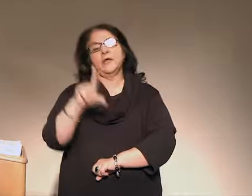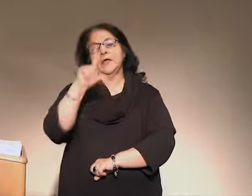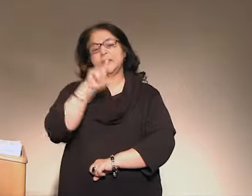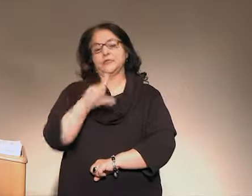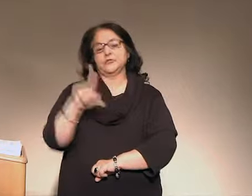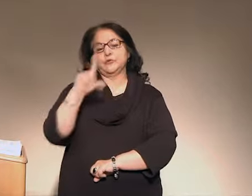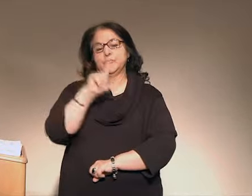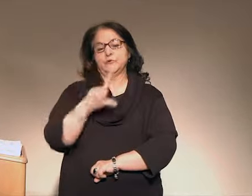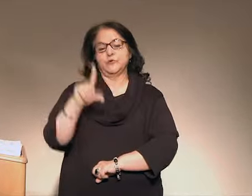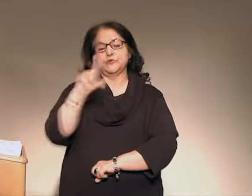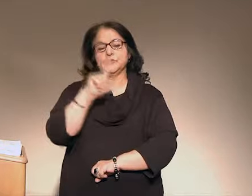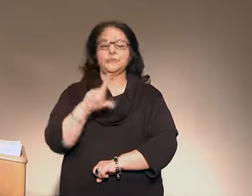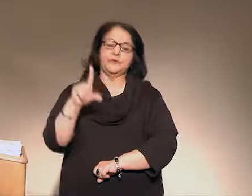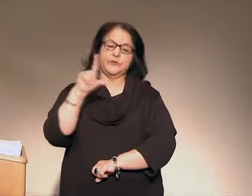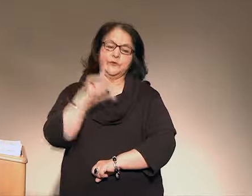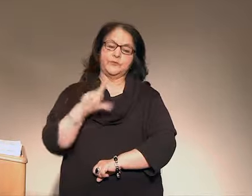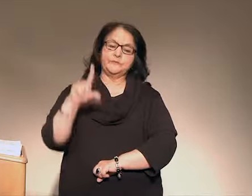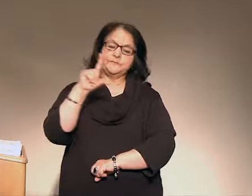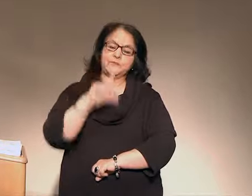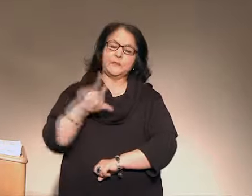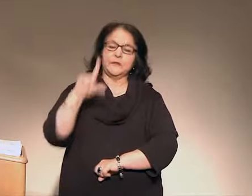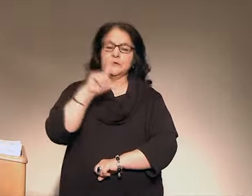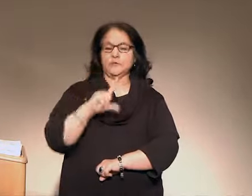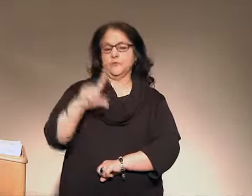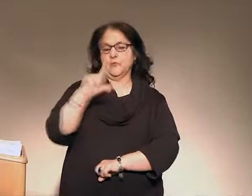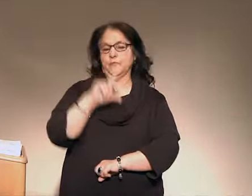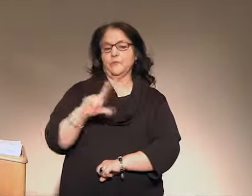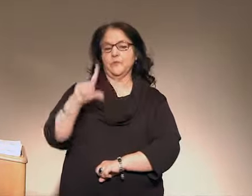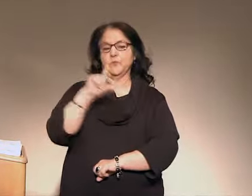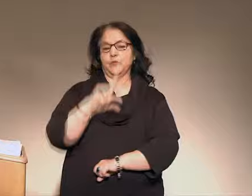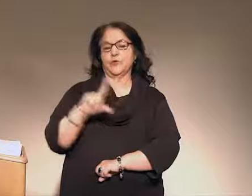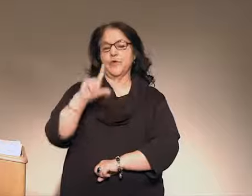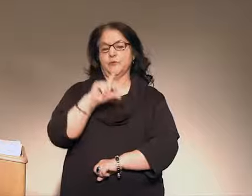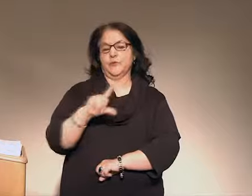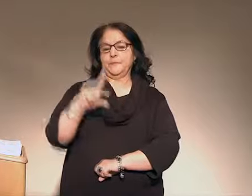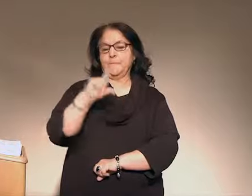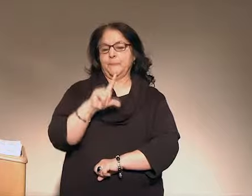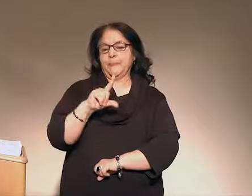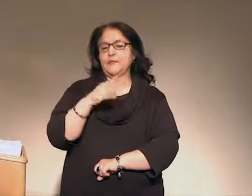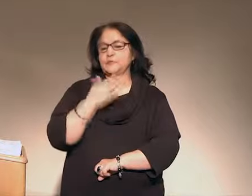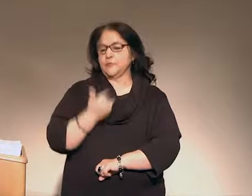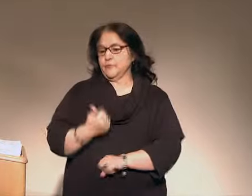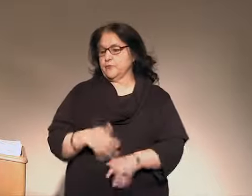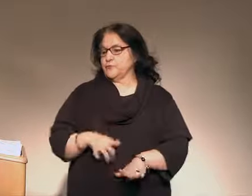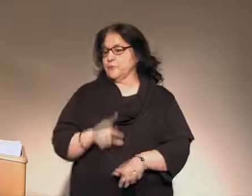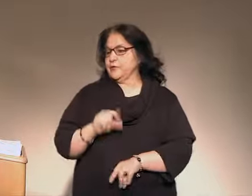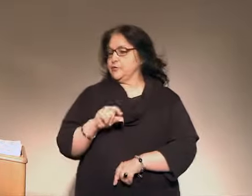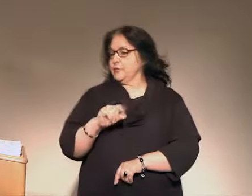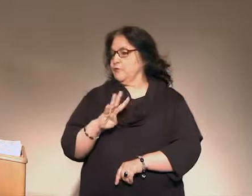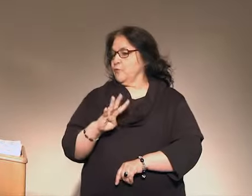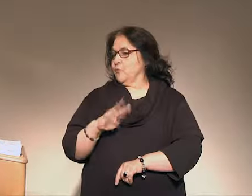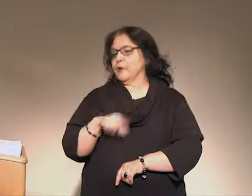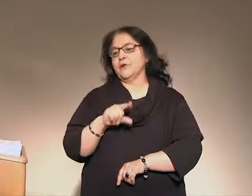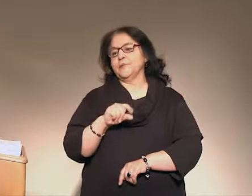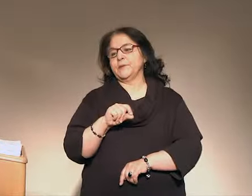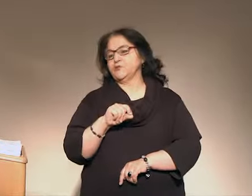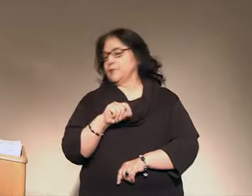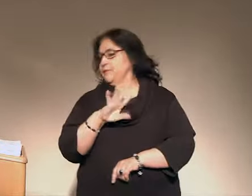and in a circular motion, moving inward, you form the word library. So that we're finished with page 24, now page